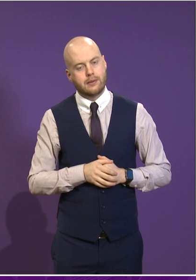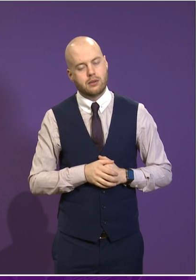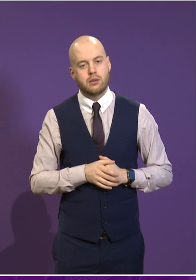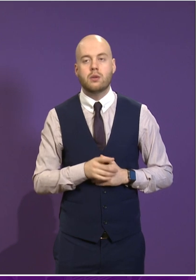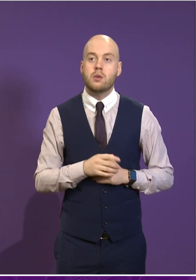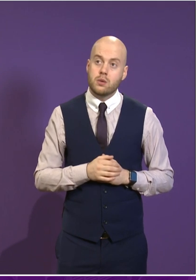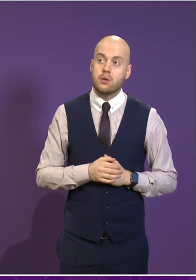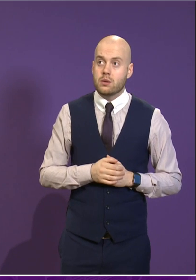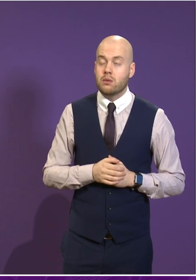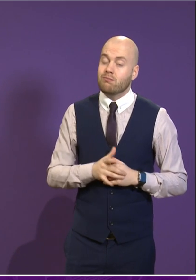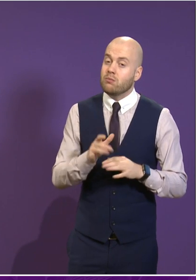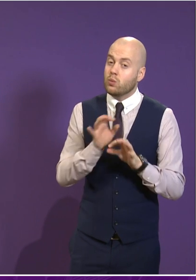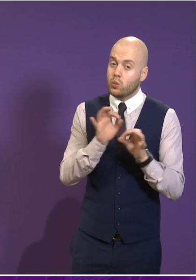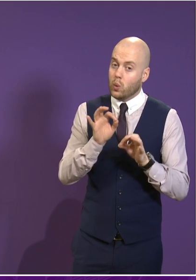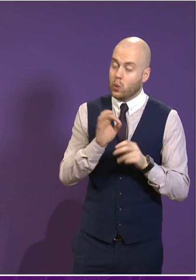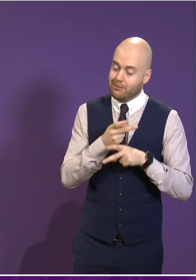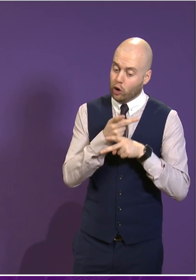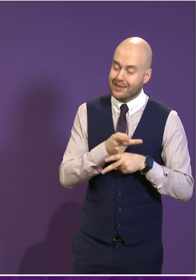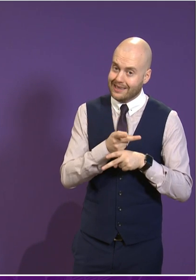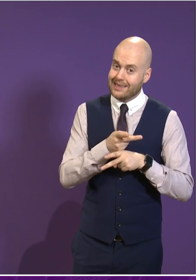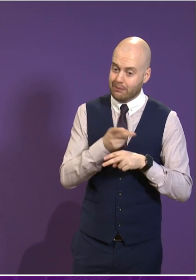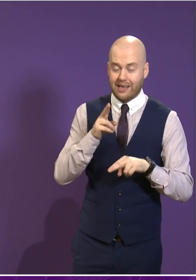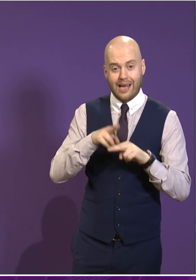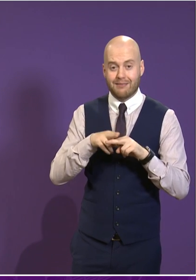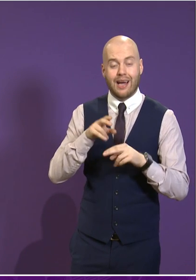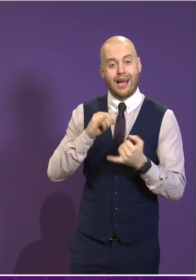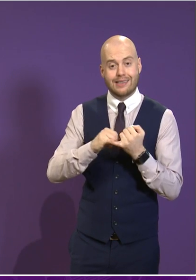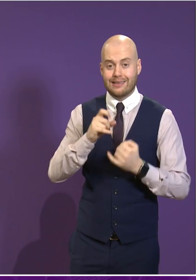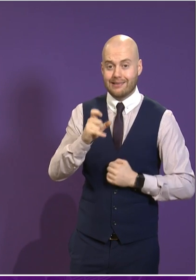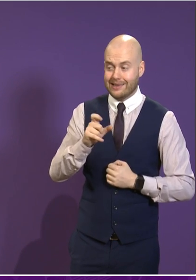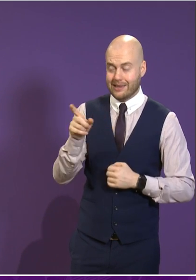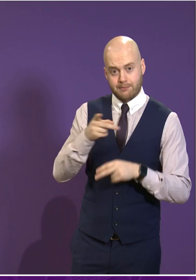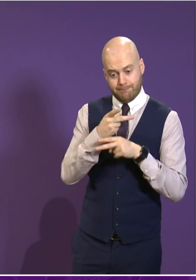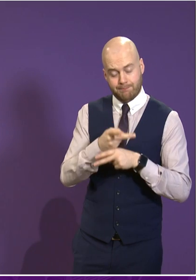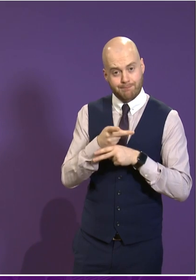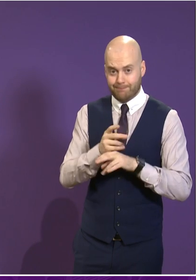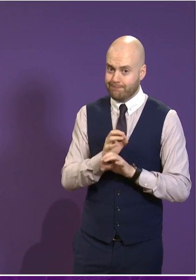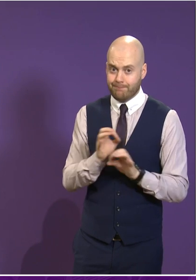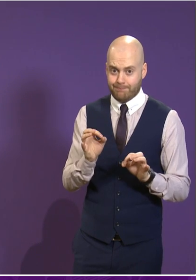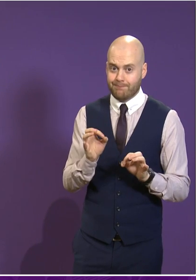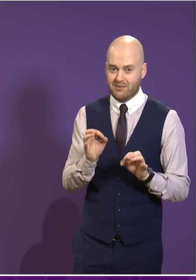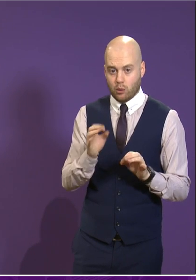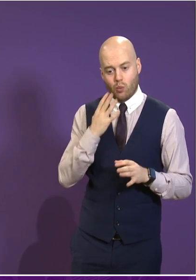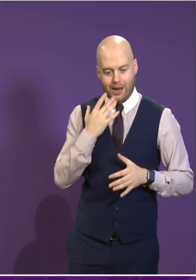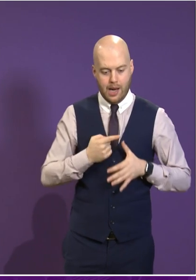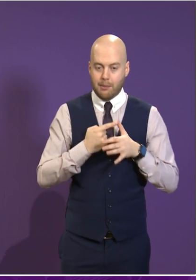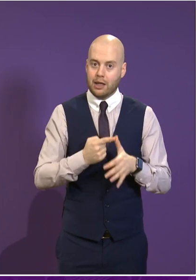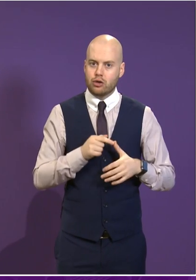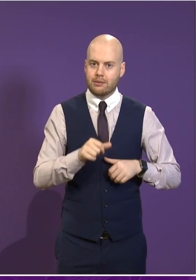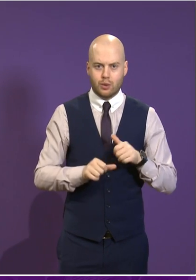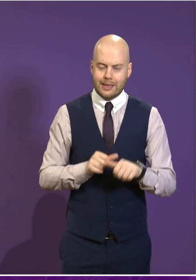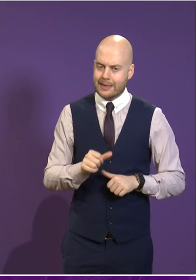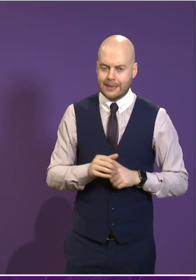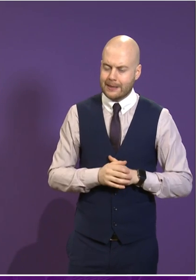There's no monitoring by SFC of how admission, well, how that particular part of admissions is used.